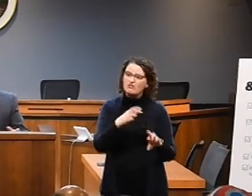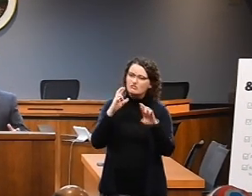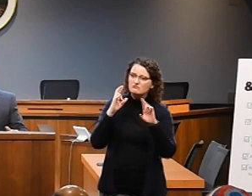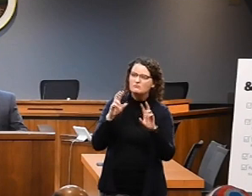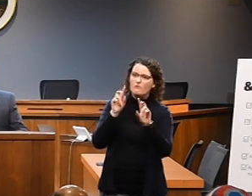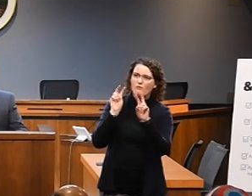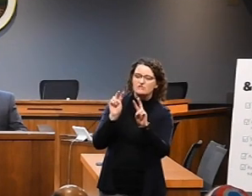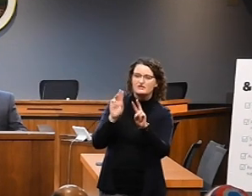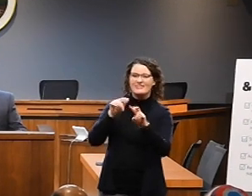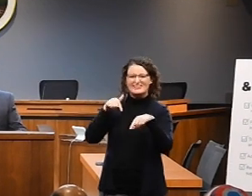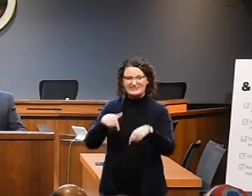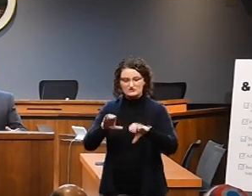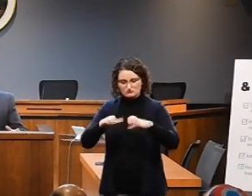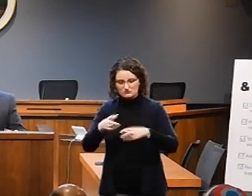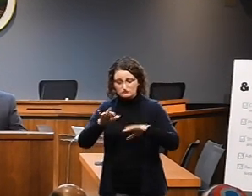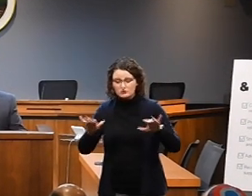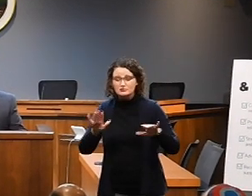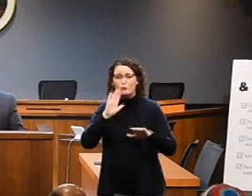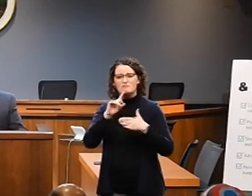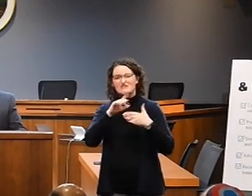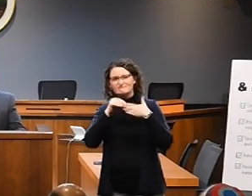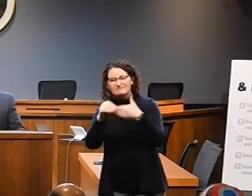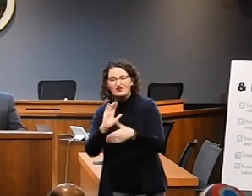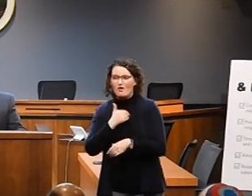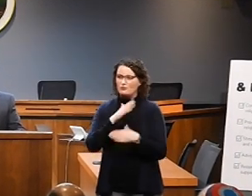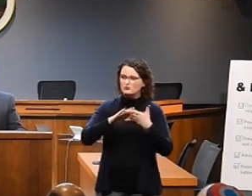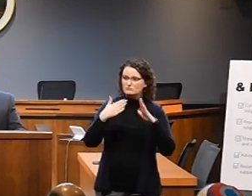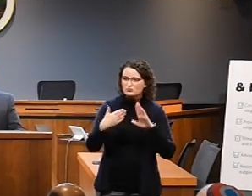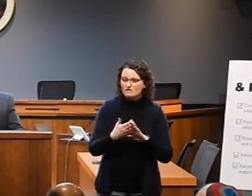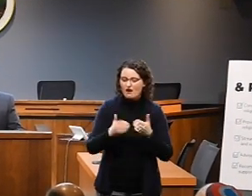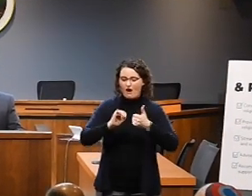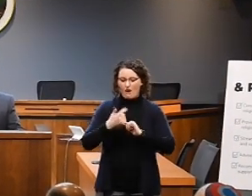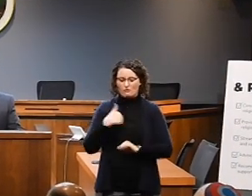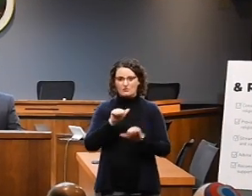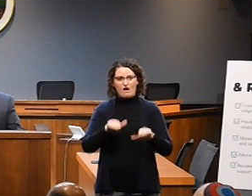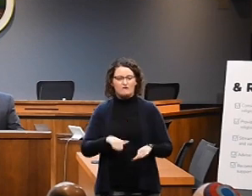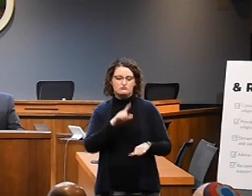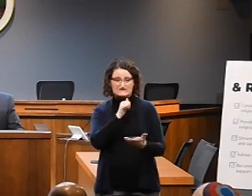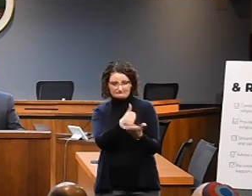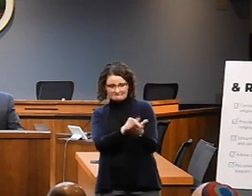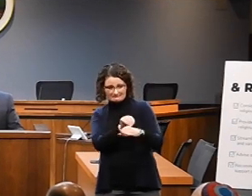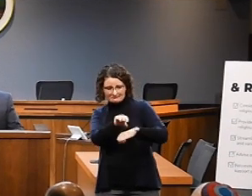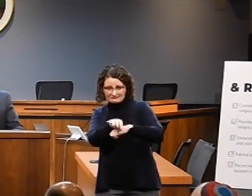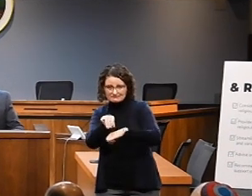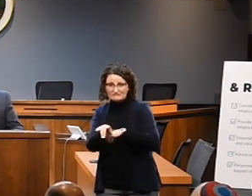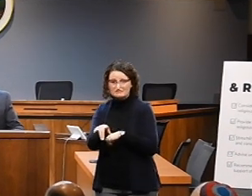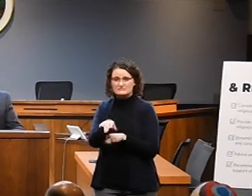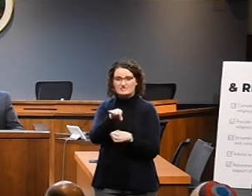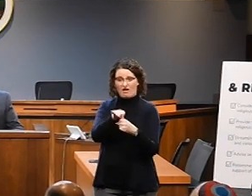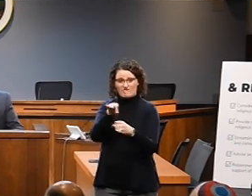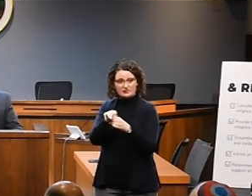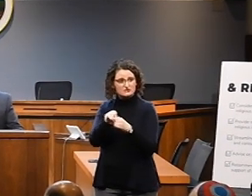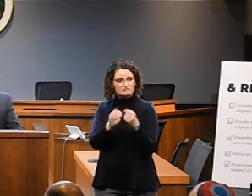will lead the way forward for our larger community, the ways in which we will help and advise the elected officials of